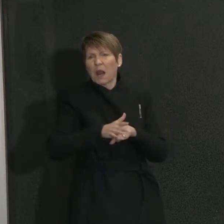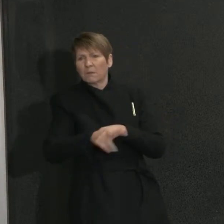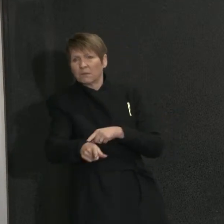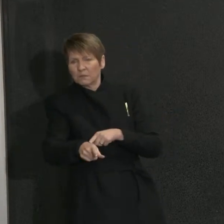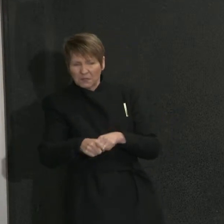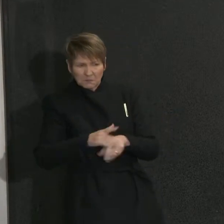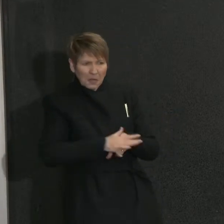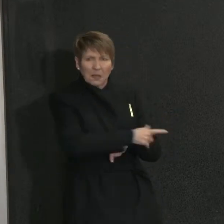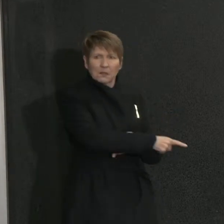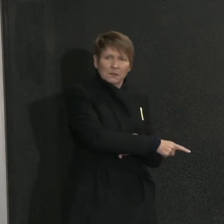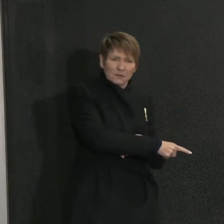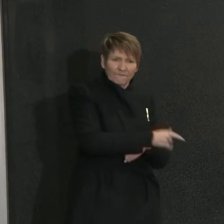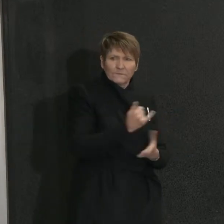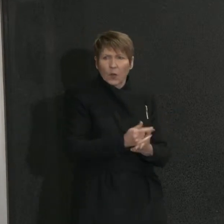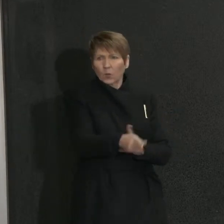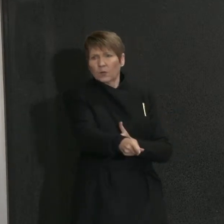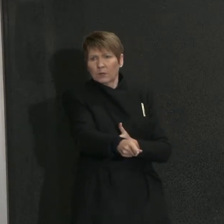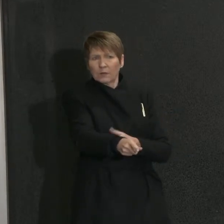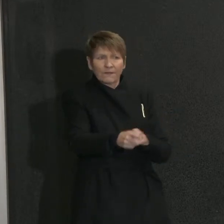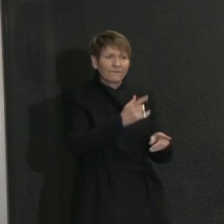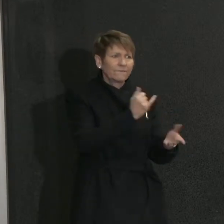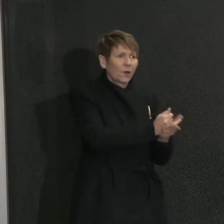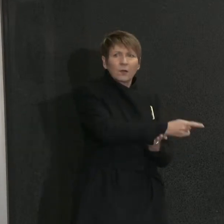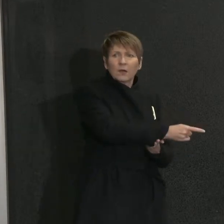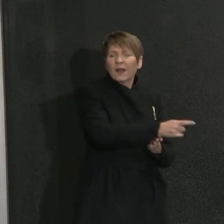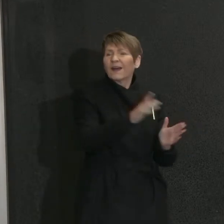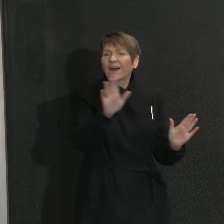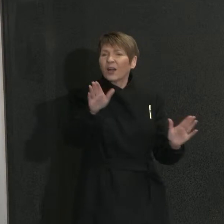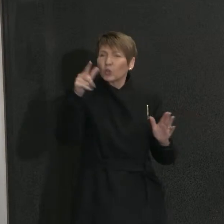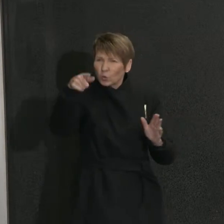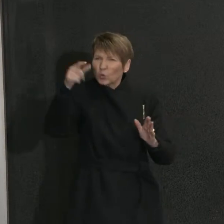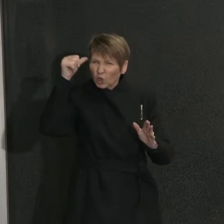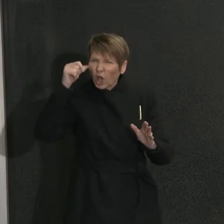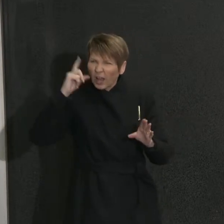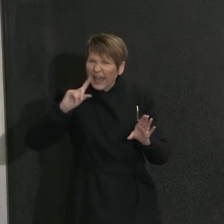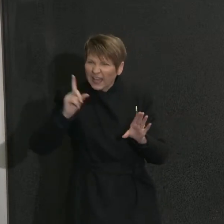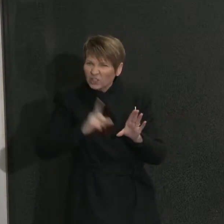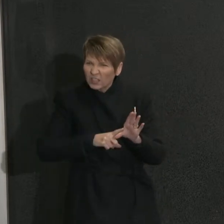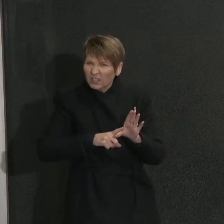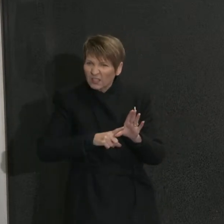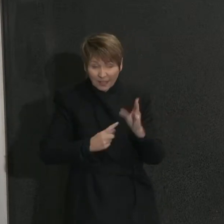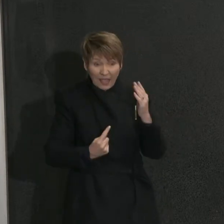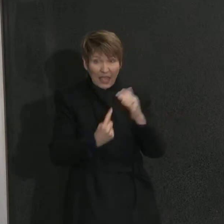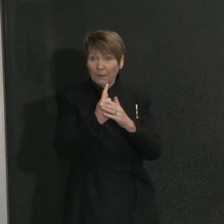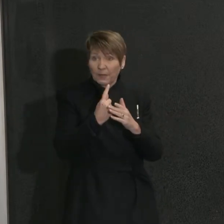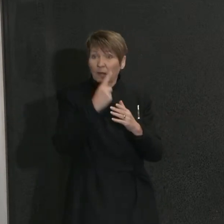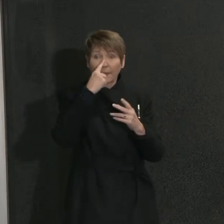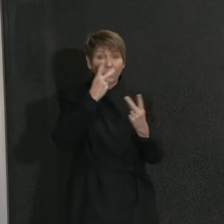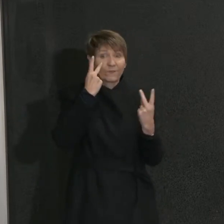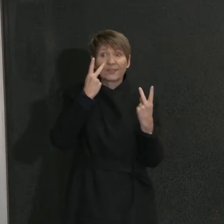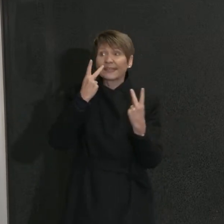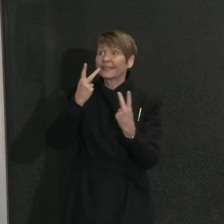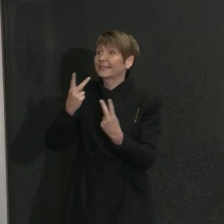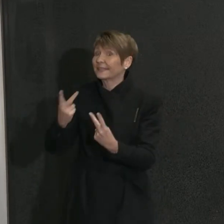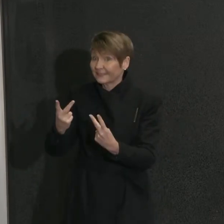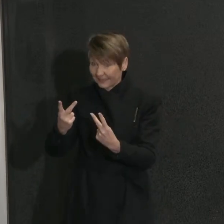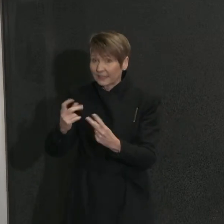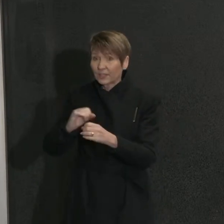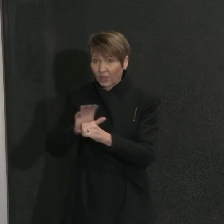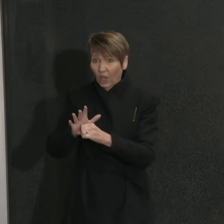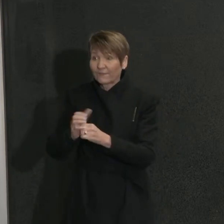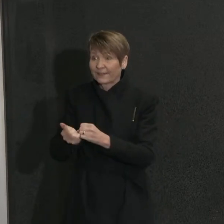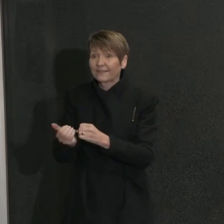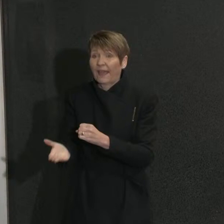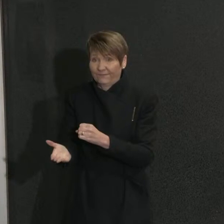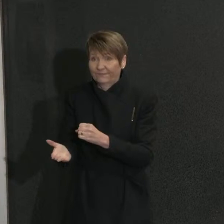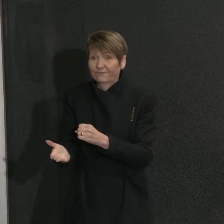We have seen this in this outbreak. We have seen that in previous outbreaks. As we've said so many times from this lectern and others,